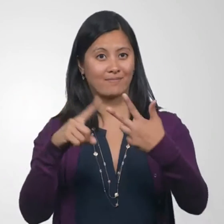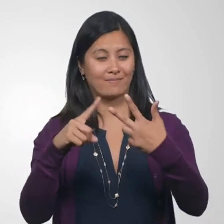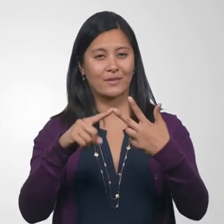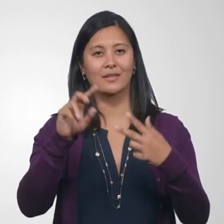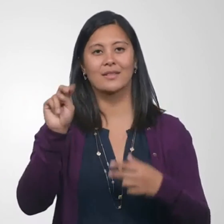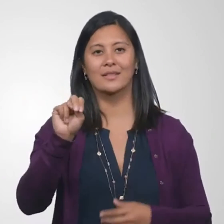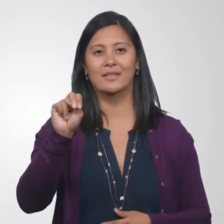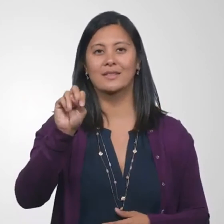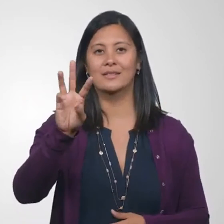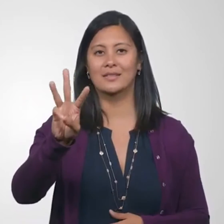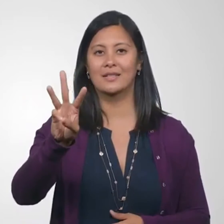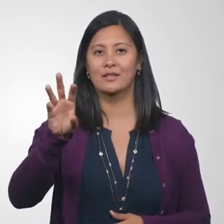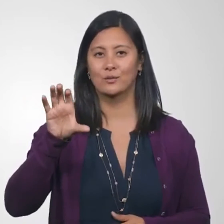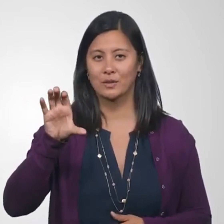and N-600.